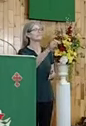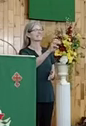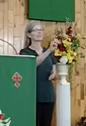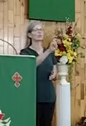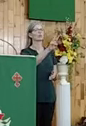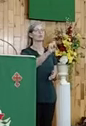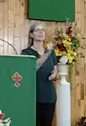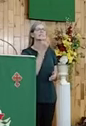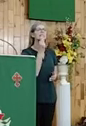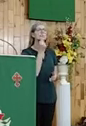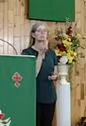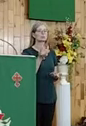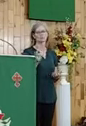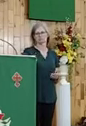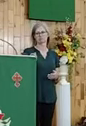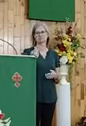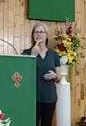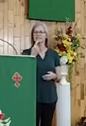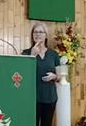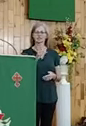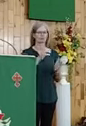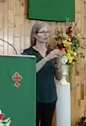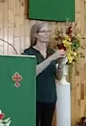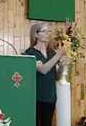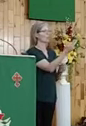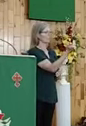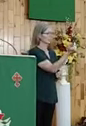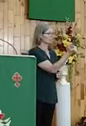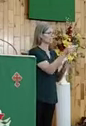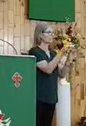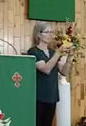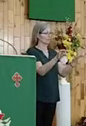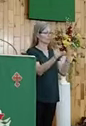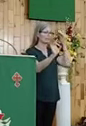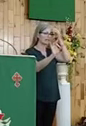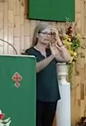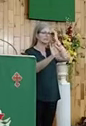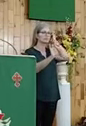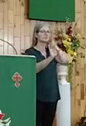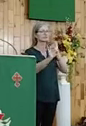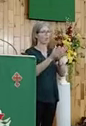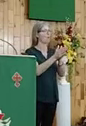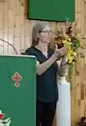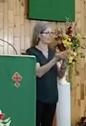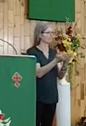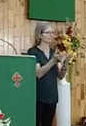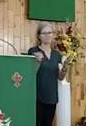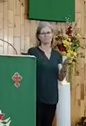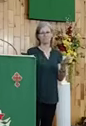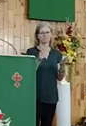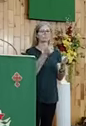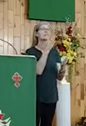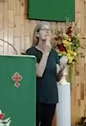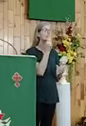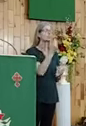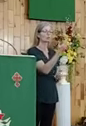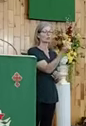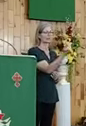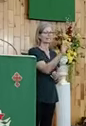this man is. Hebrews chapter 13, verse 8. Let's turn our Bibles. Hebrews 13, 8.